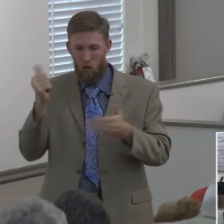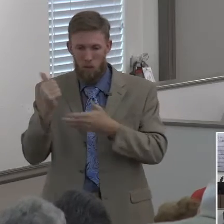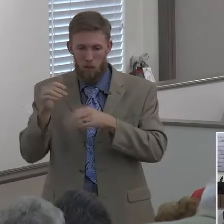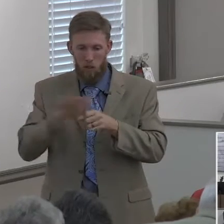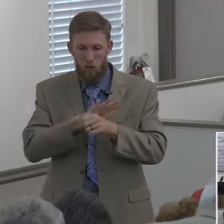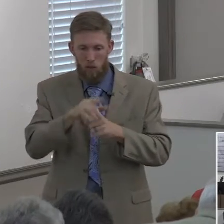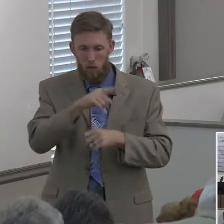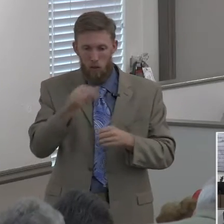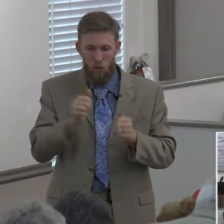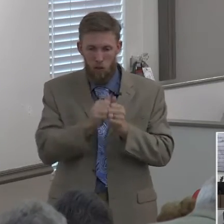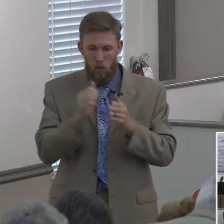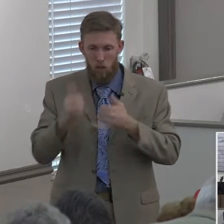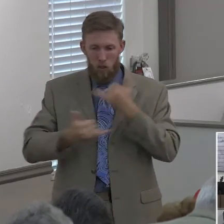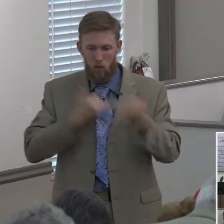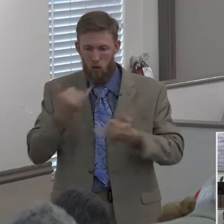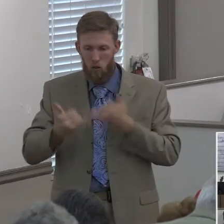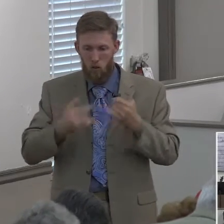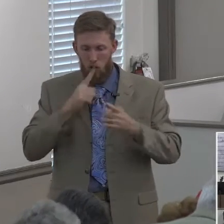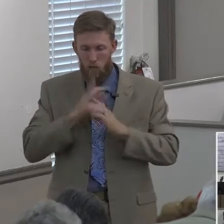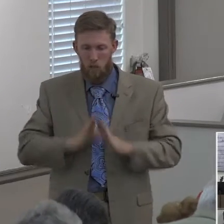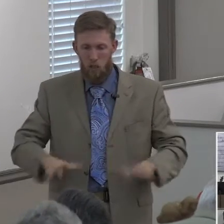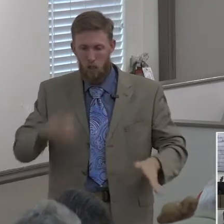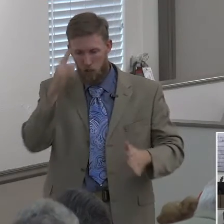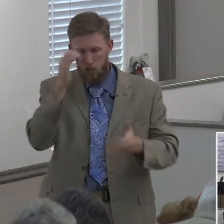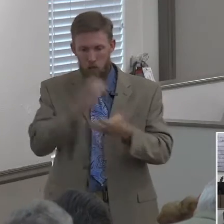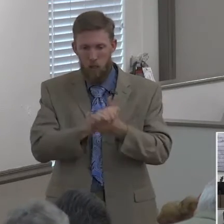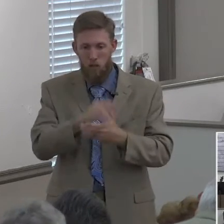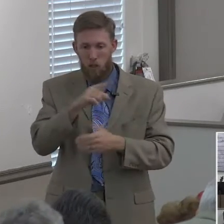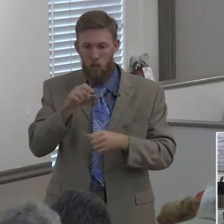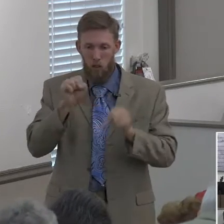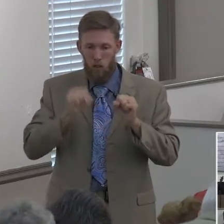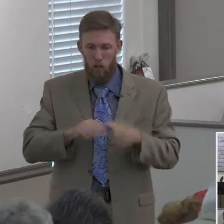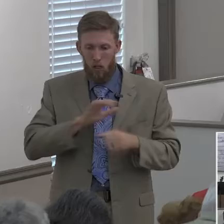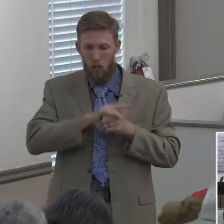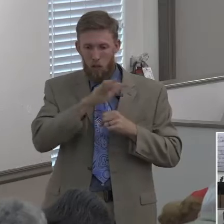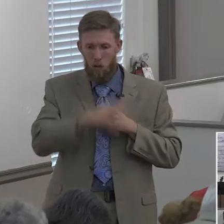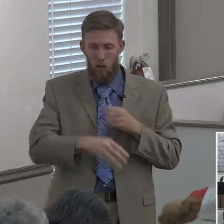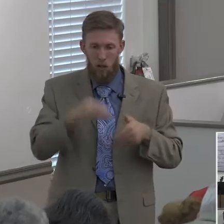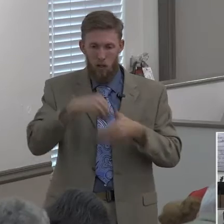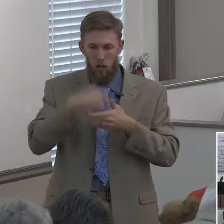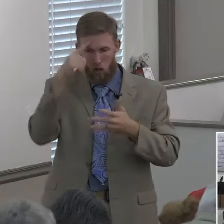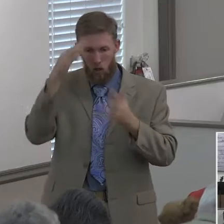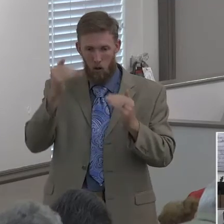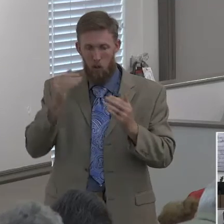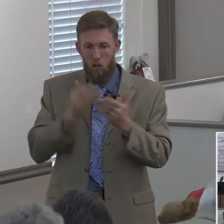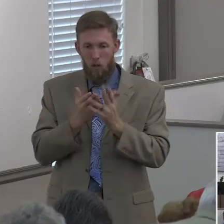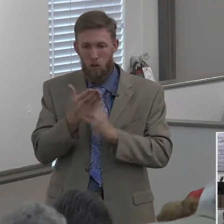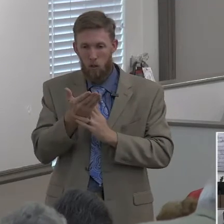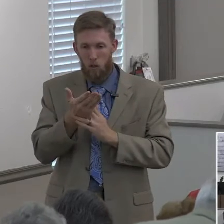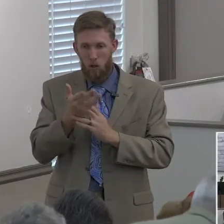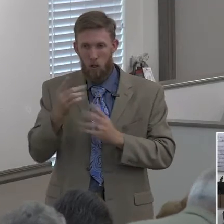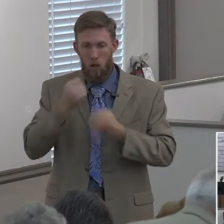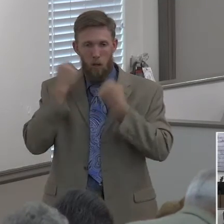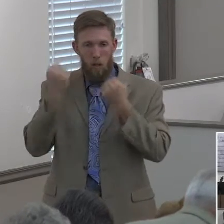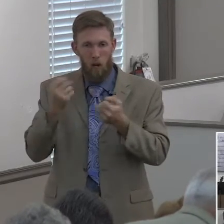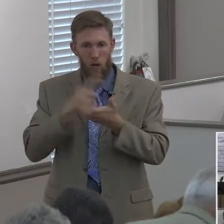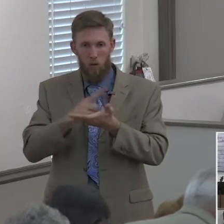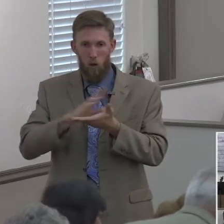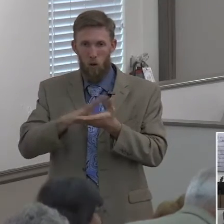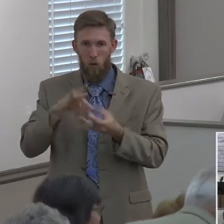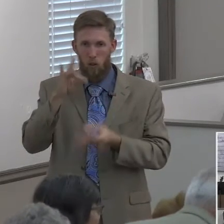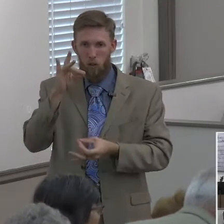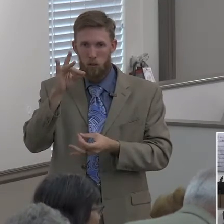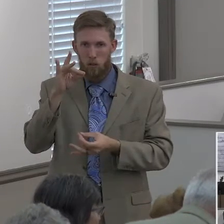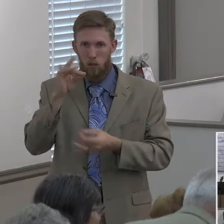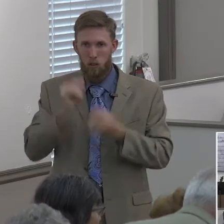fill you with all joy and peace in believing, that ye may abound in hope through the power of the